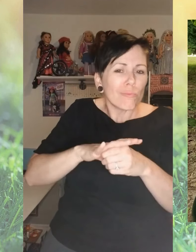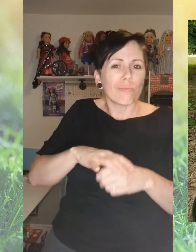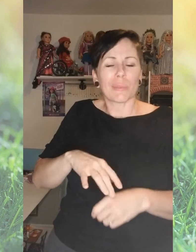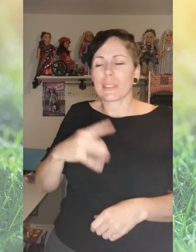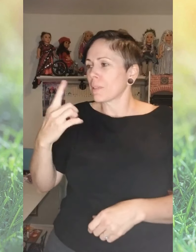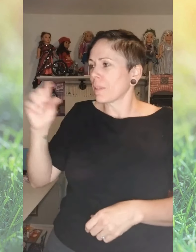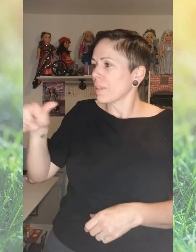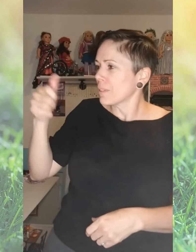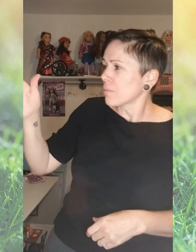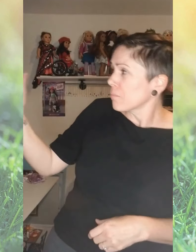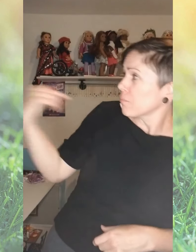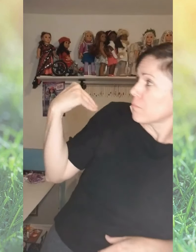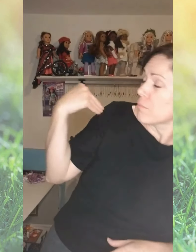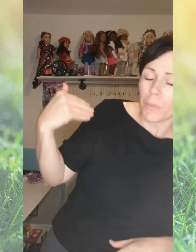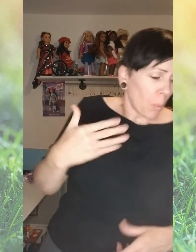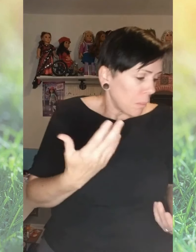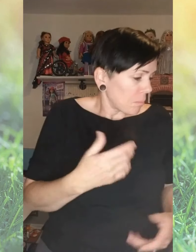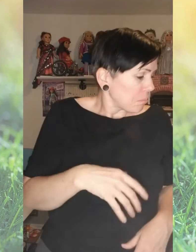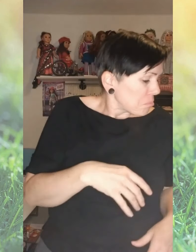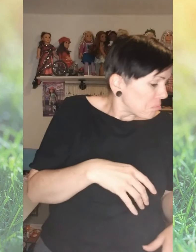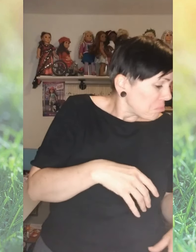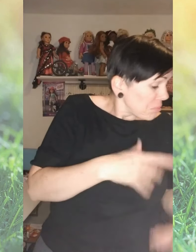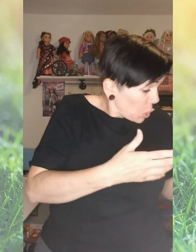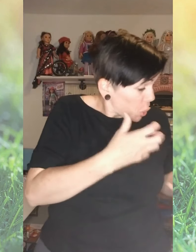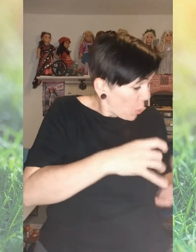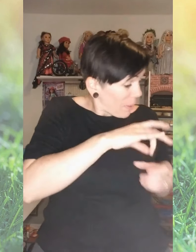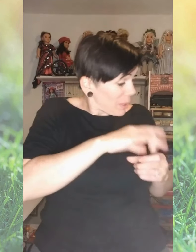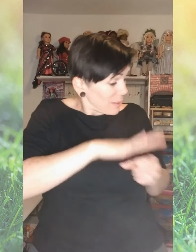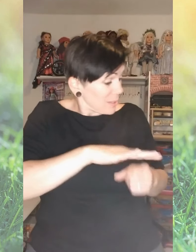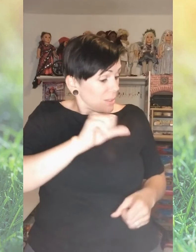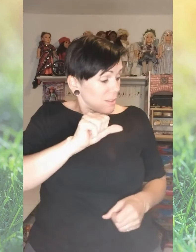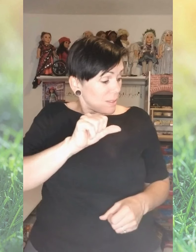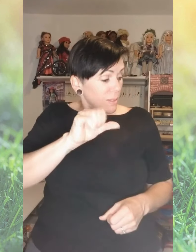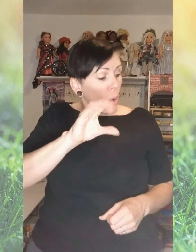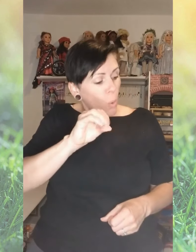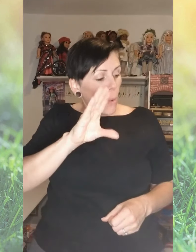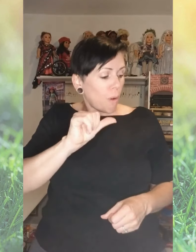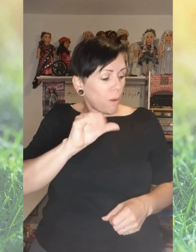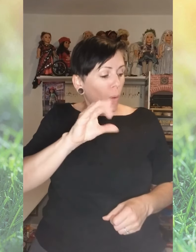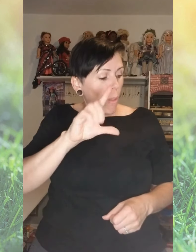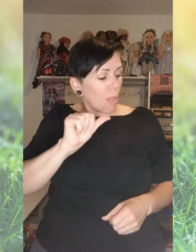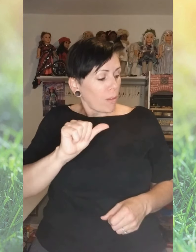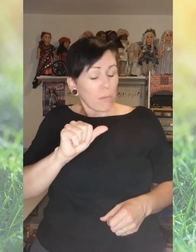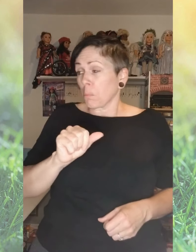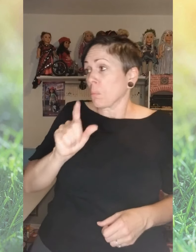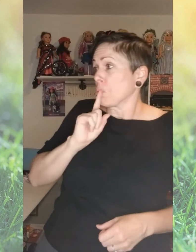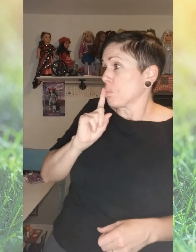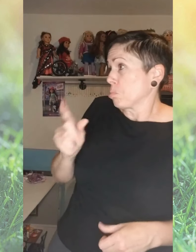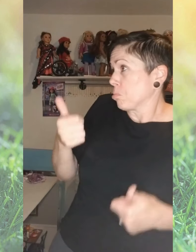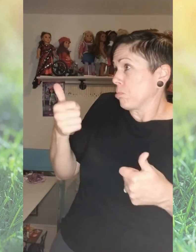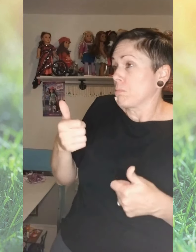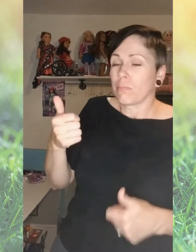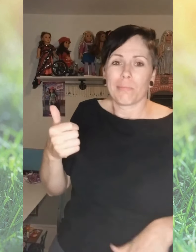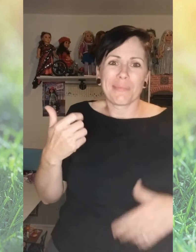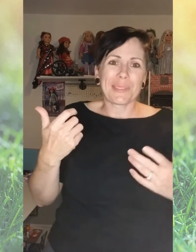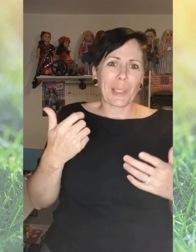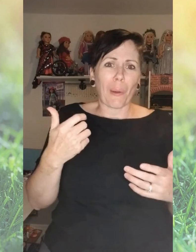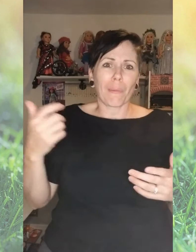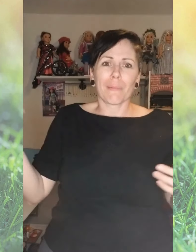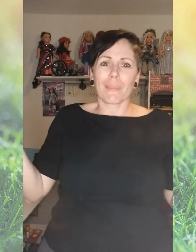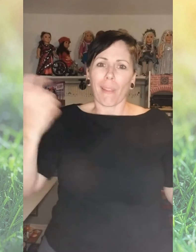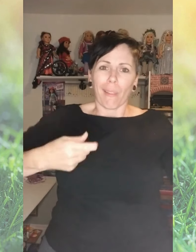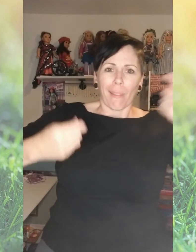those on the picnic table. Just everybody come back at the end and make sure you take back the things that you brought." And it worked out really